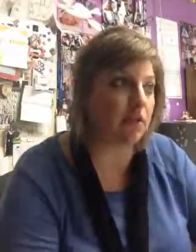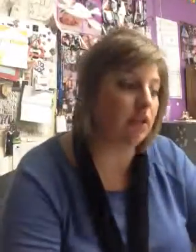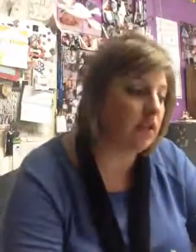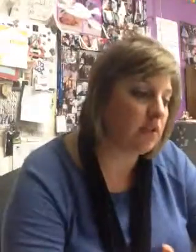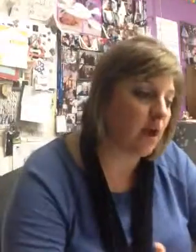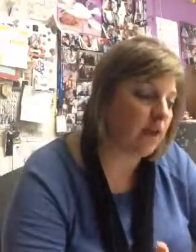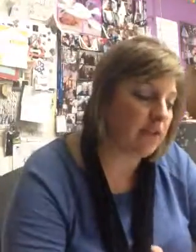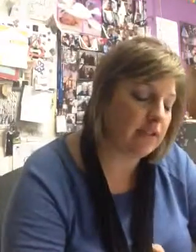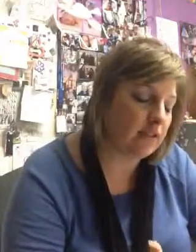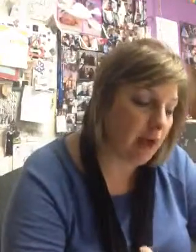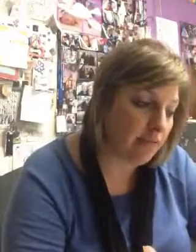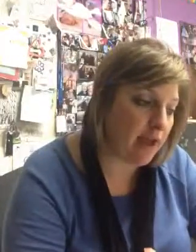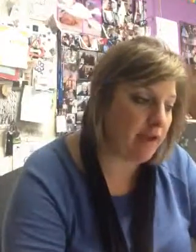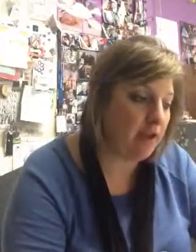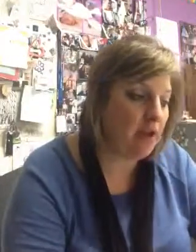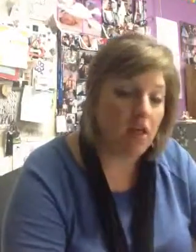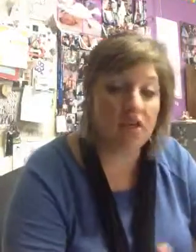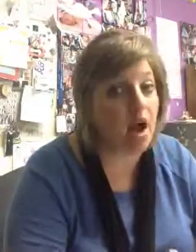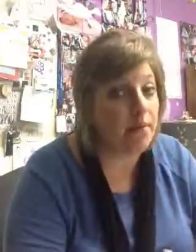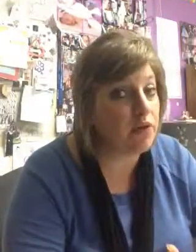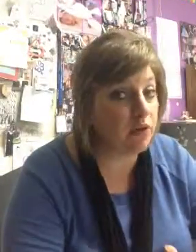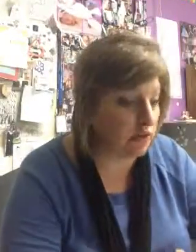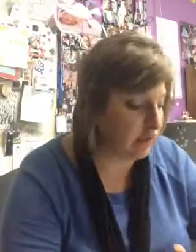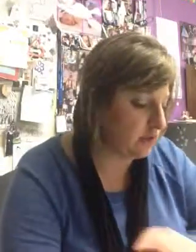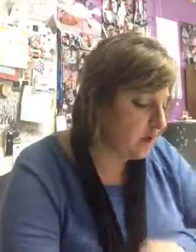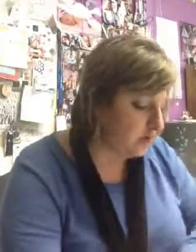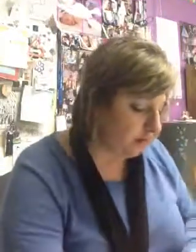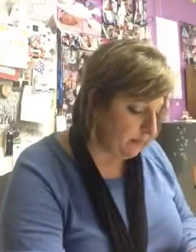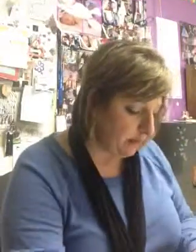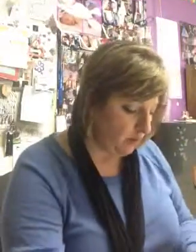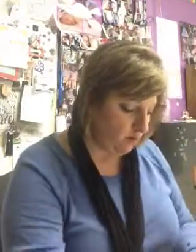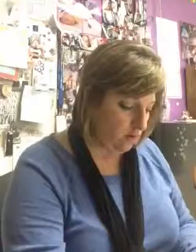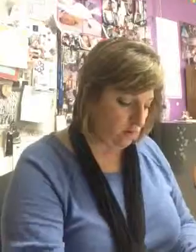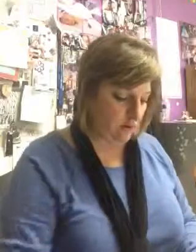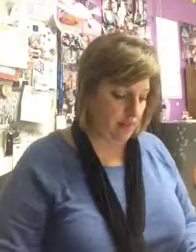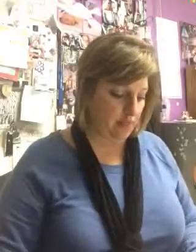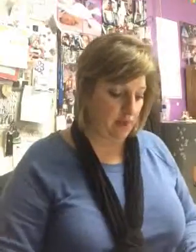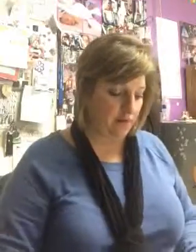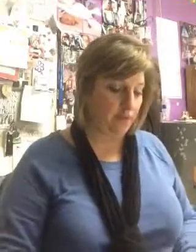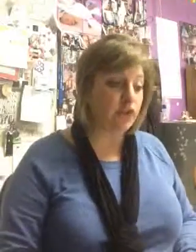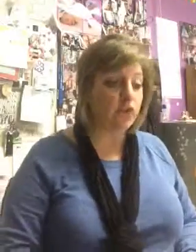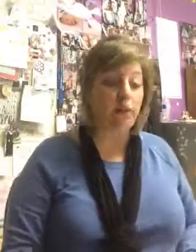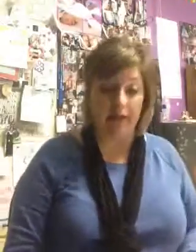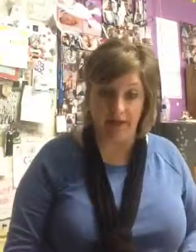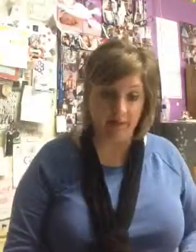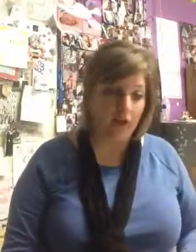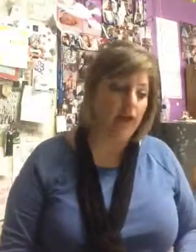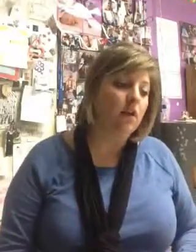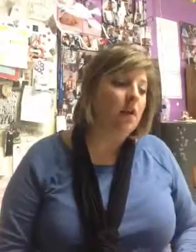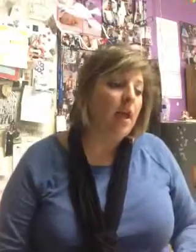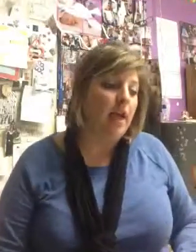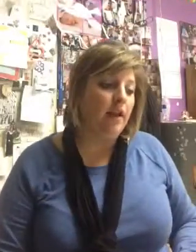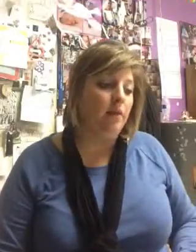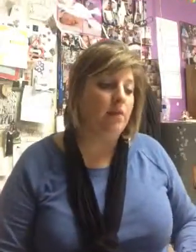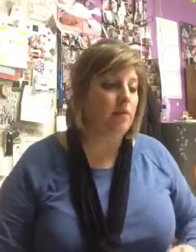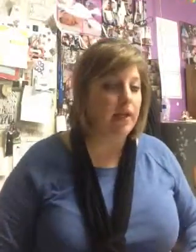a top 5, and the top most oldest. So I'm going to go over with, I'm going to first do a ranking, okay? And with the